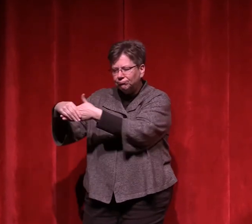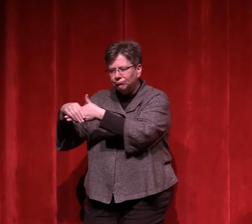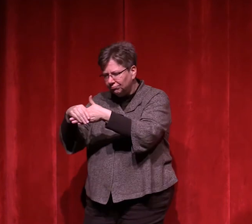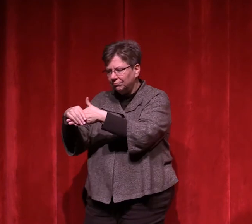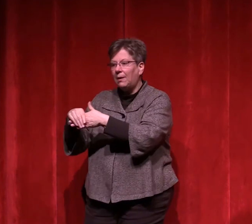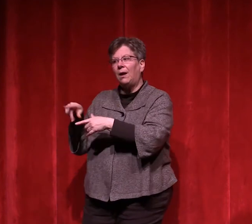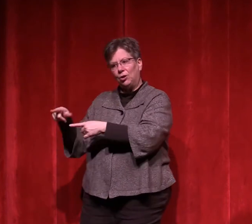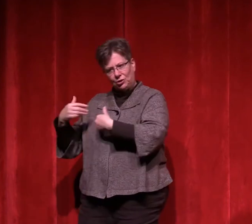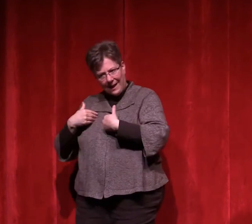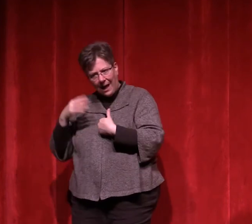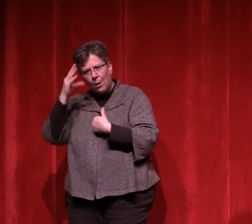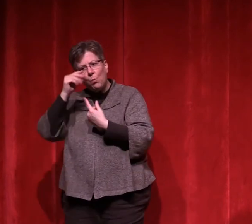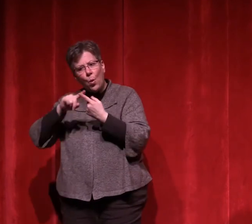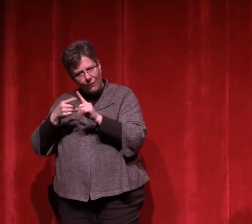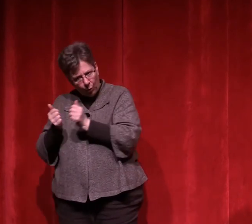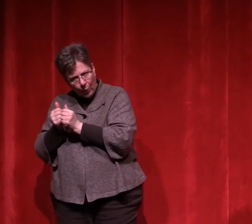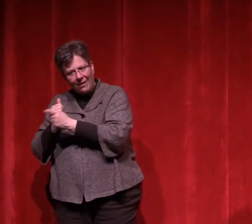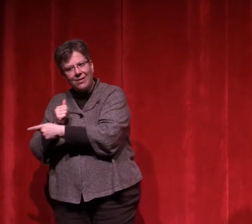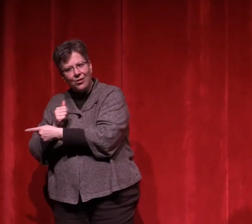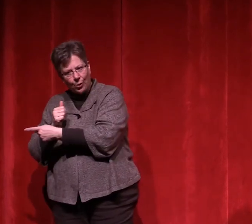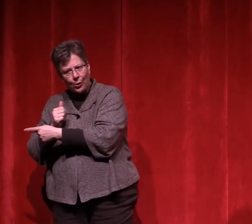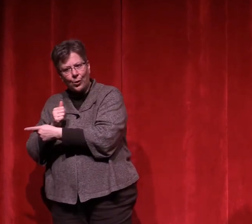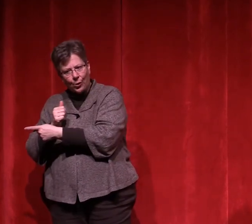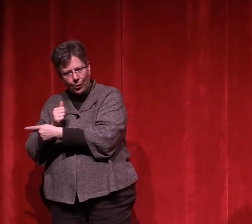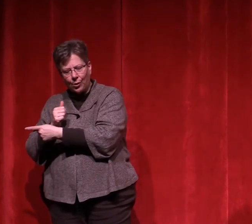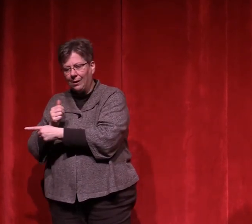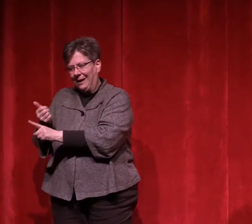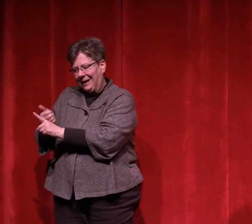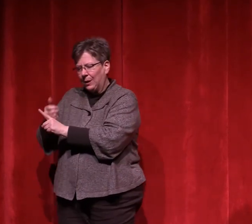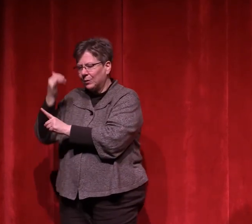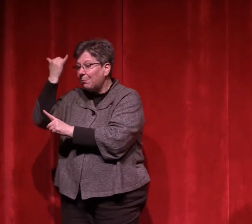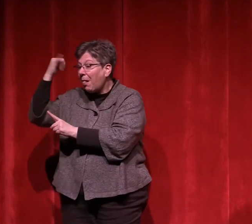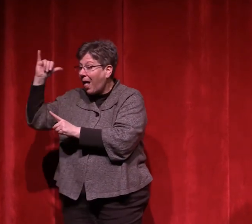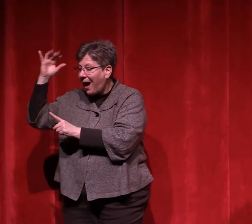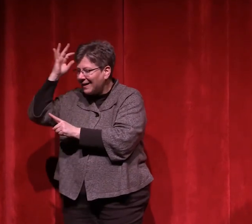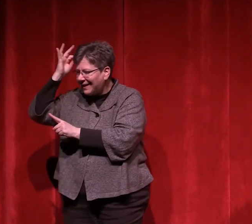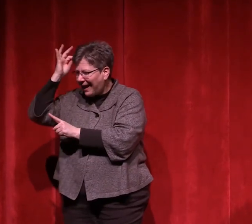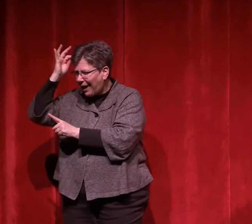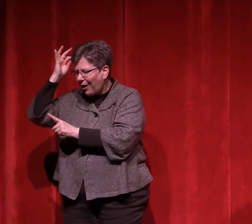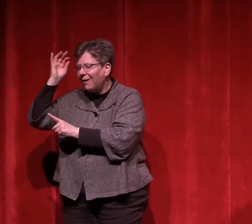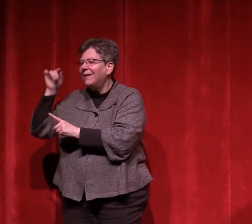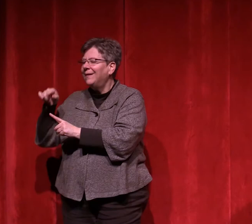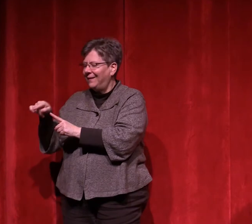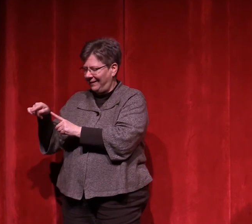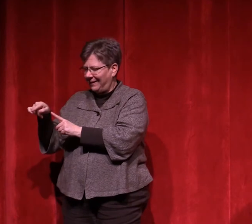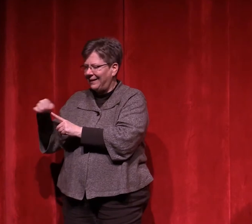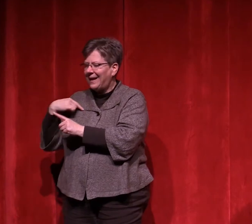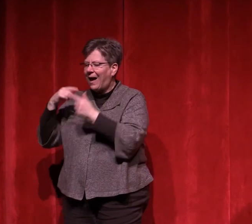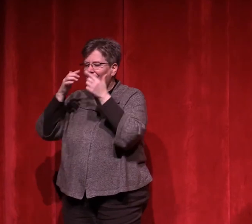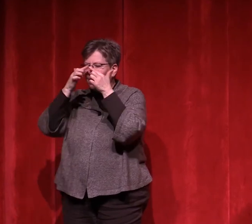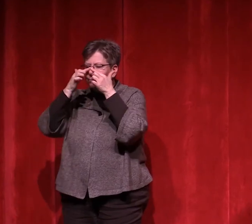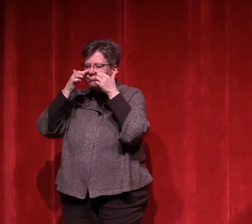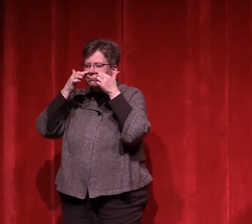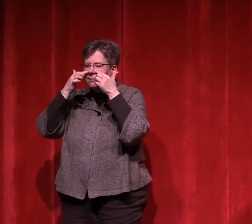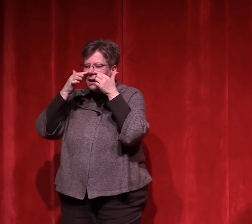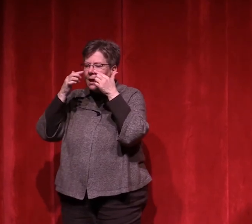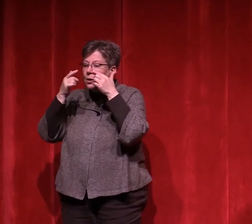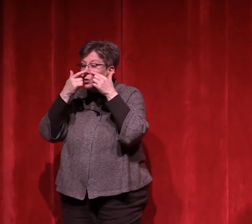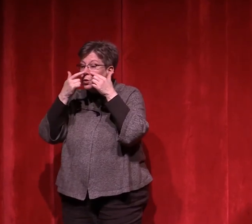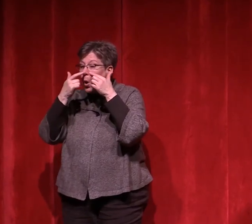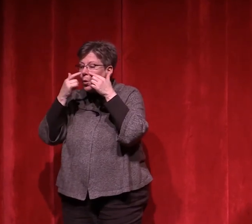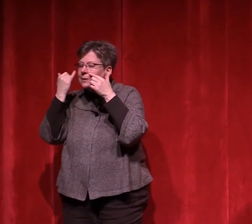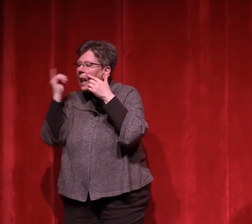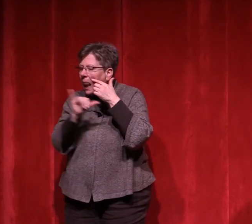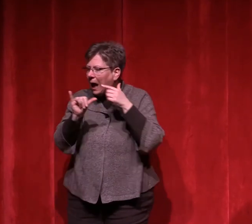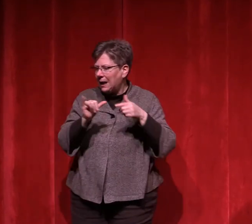a boyfriend with her, and he was blonde. He had a broad nose, just like the adorable nose my